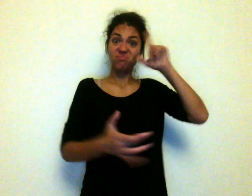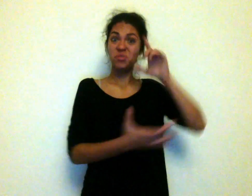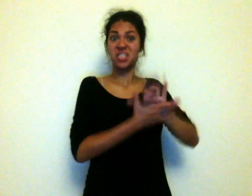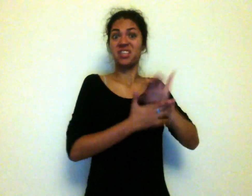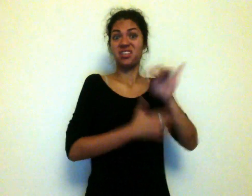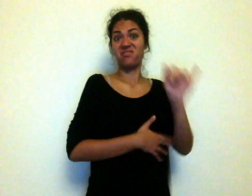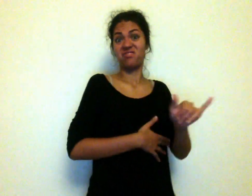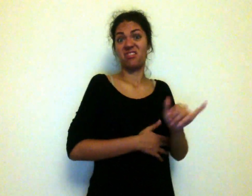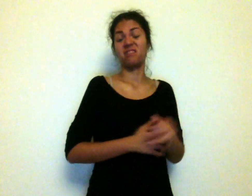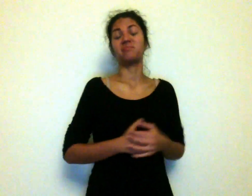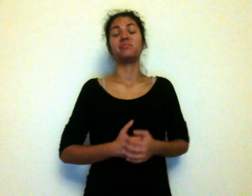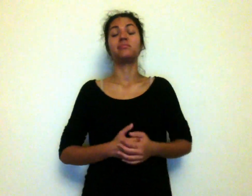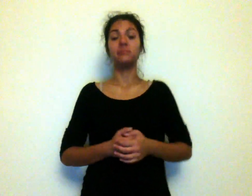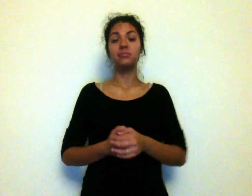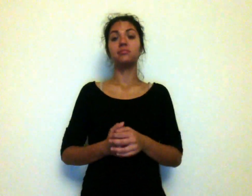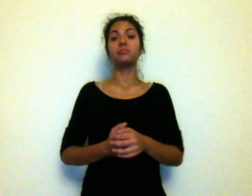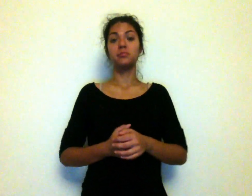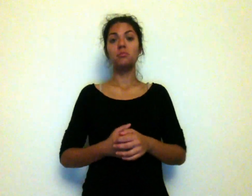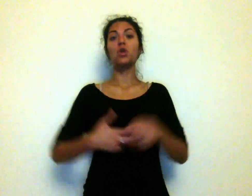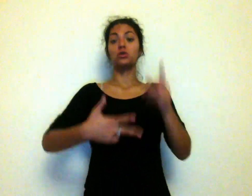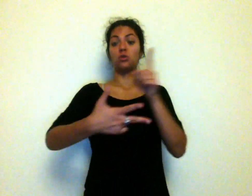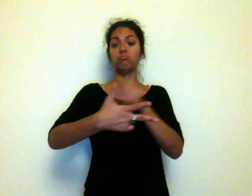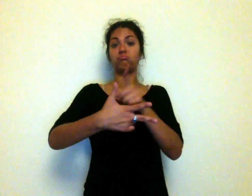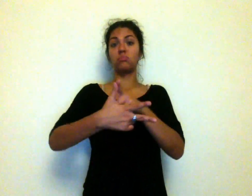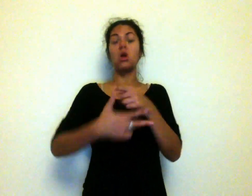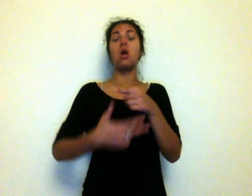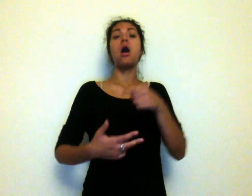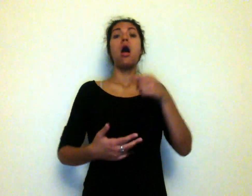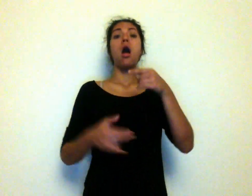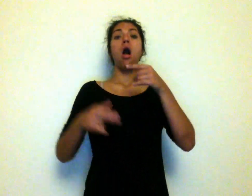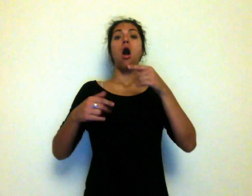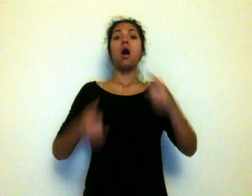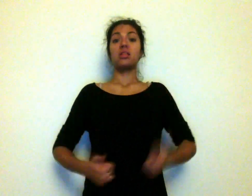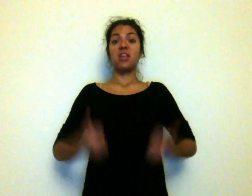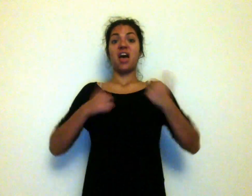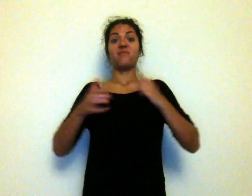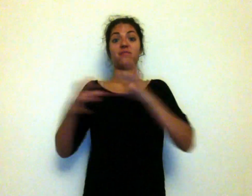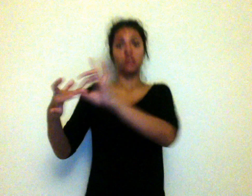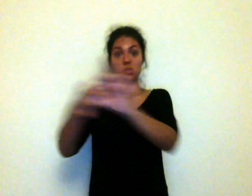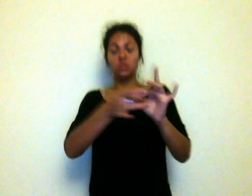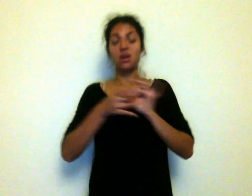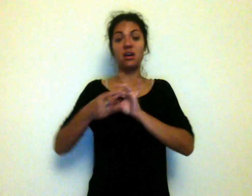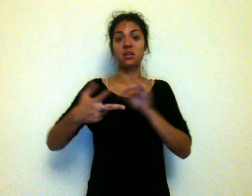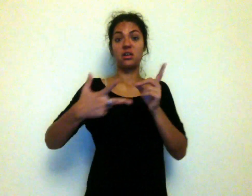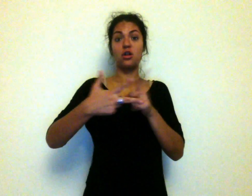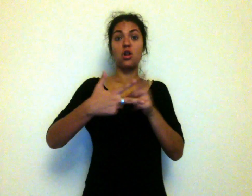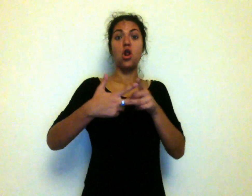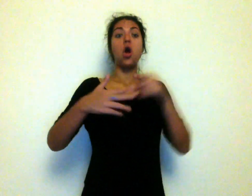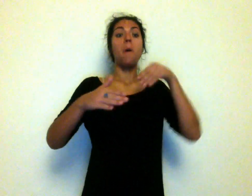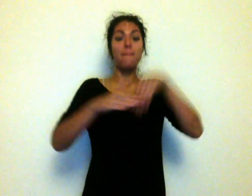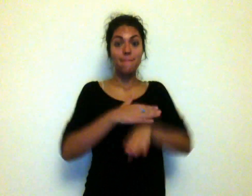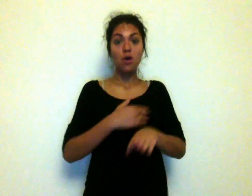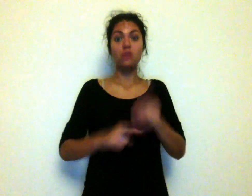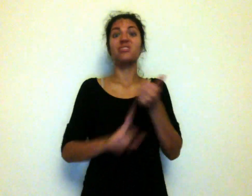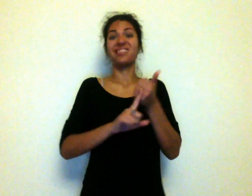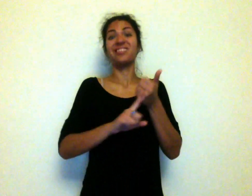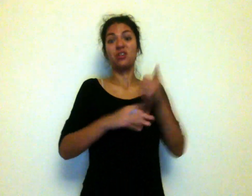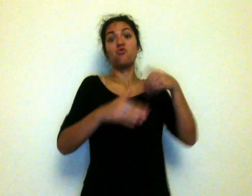unity, every birth is a rebirth, and the doctrine of karma is a non-negotiable for them. Number four, the human